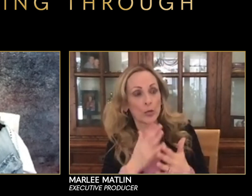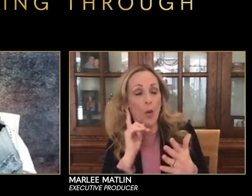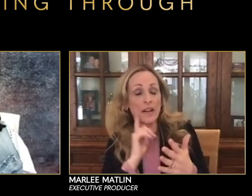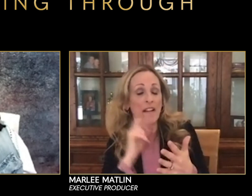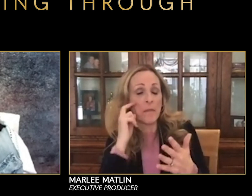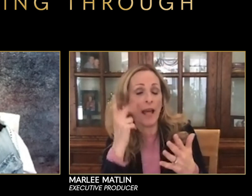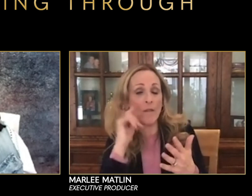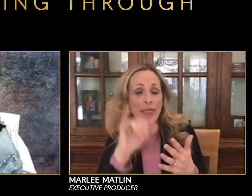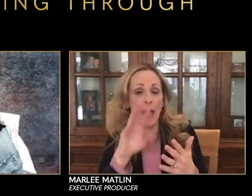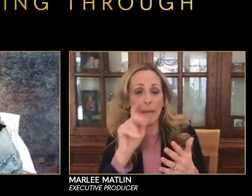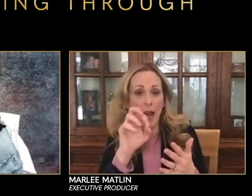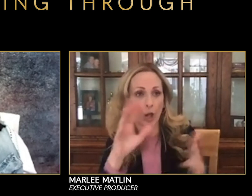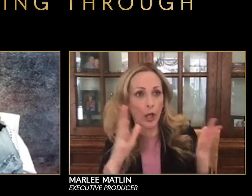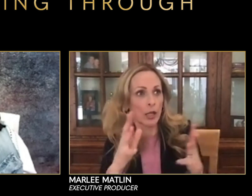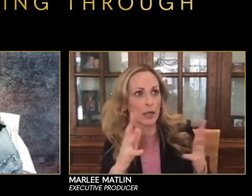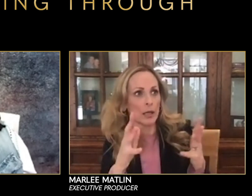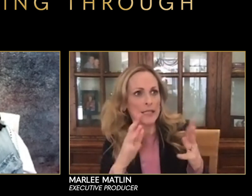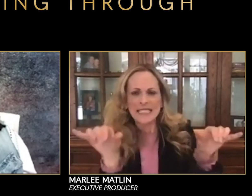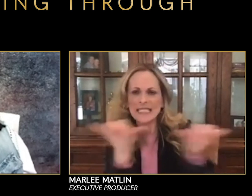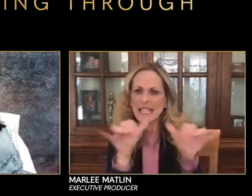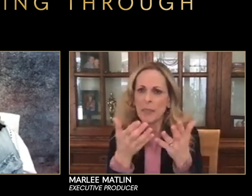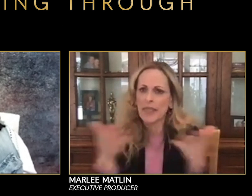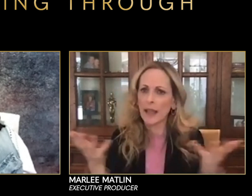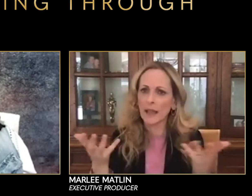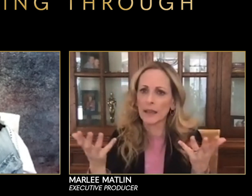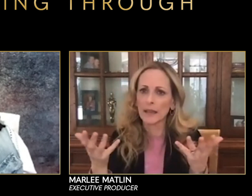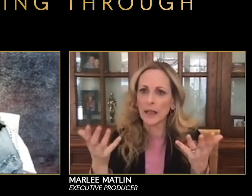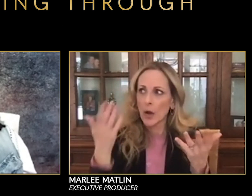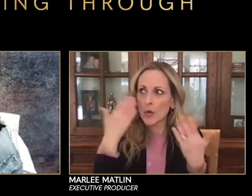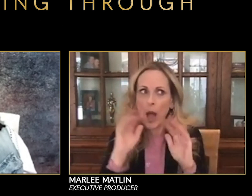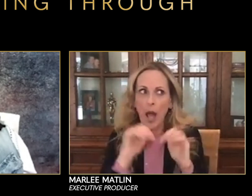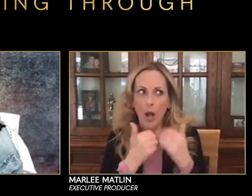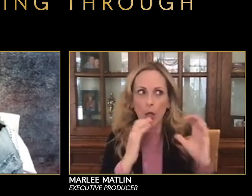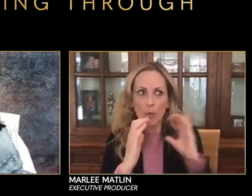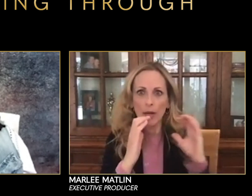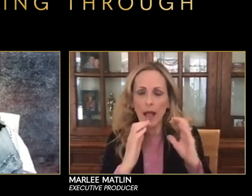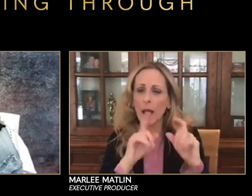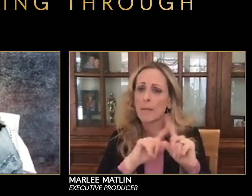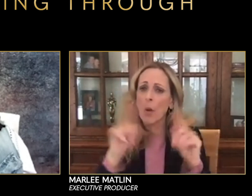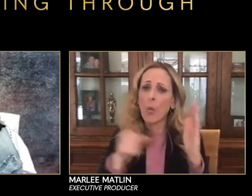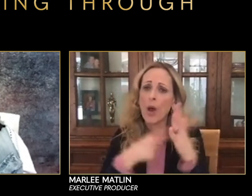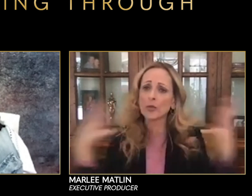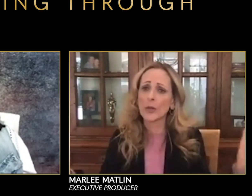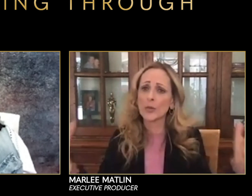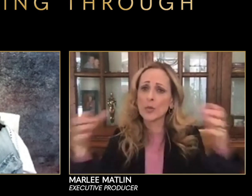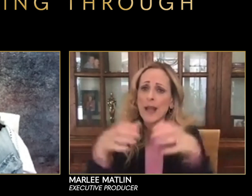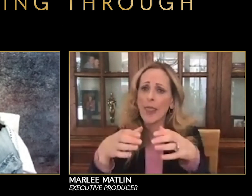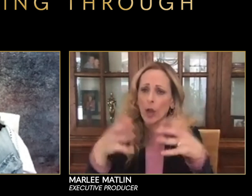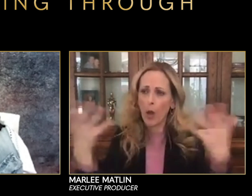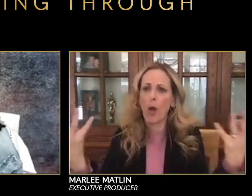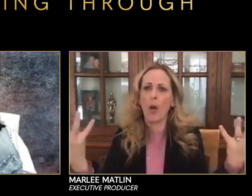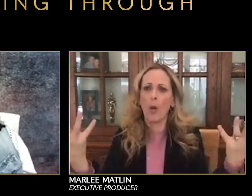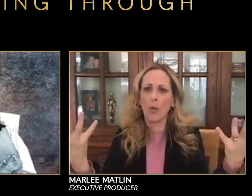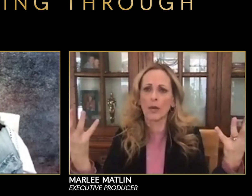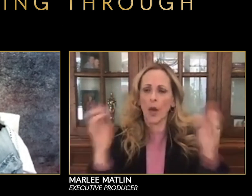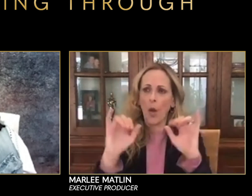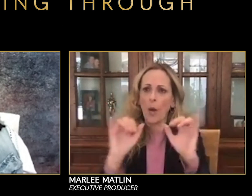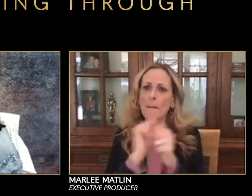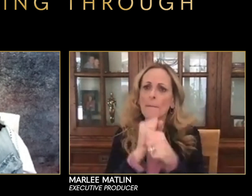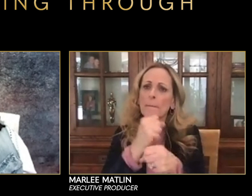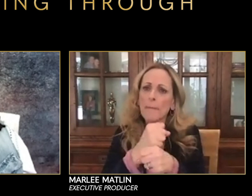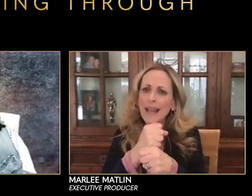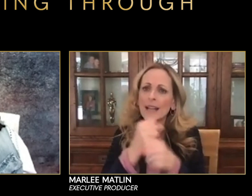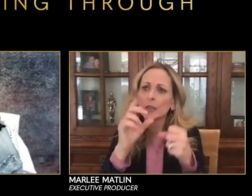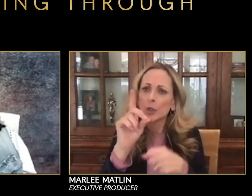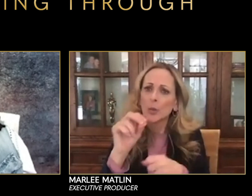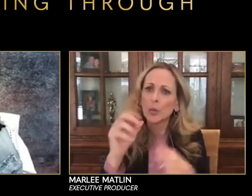have a deaf actor on set, or a deaf-blind actor for that matter. It's the same thing. It's natural that you always want to question how you communicate. But when